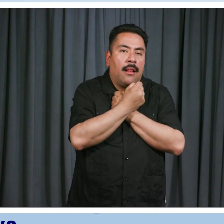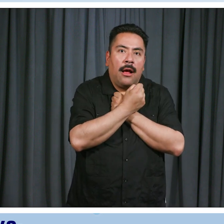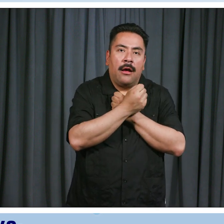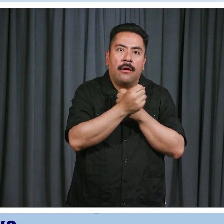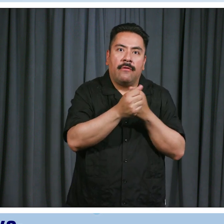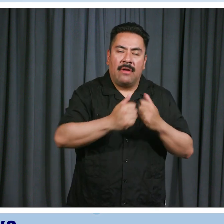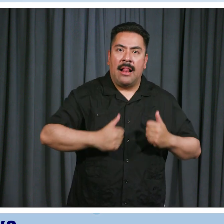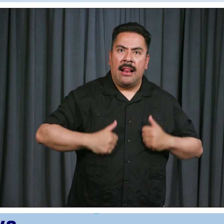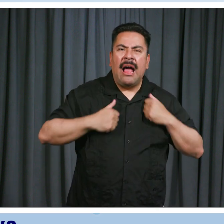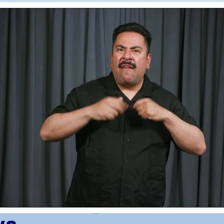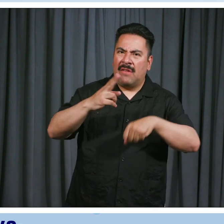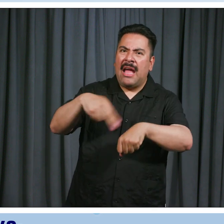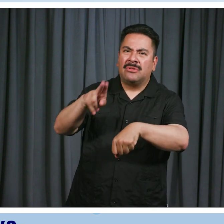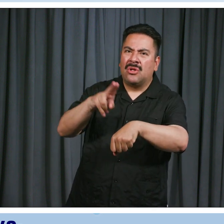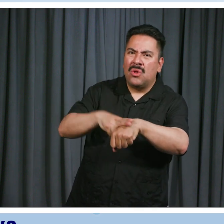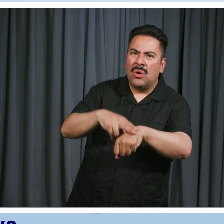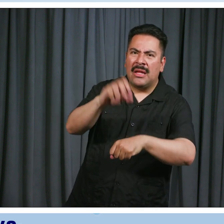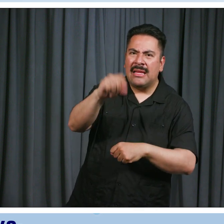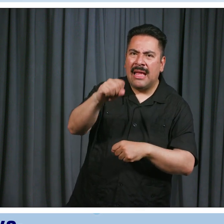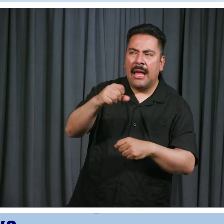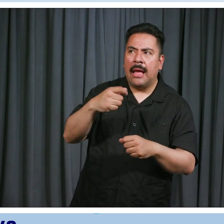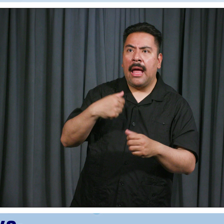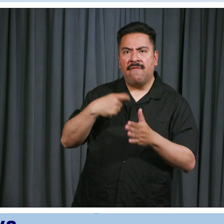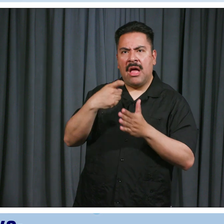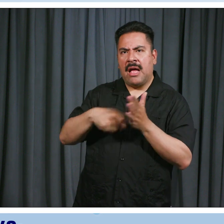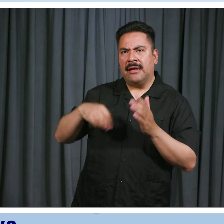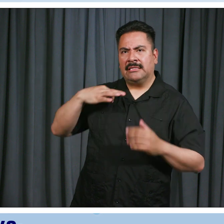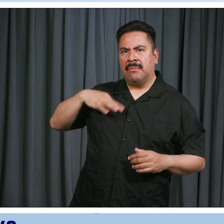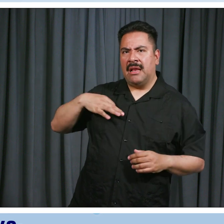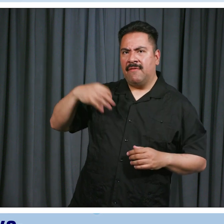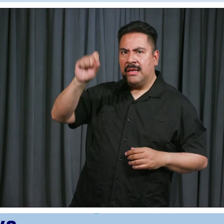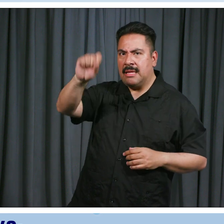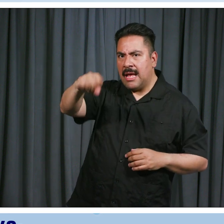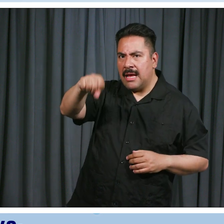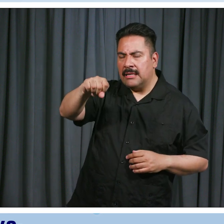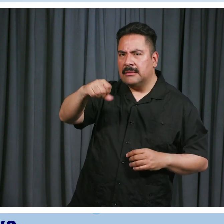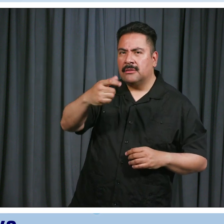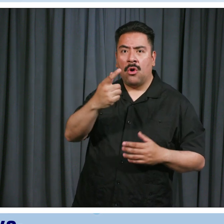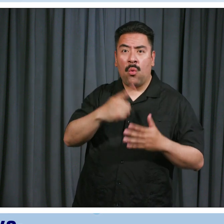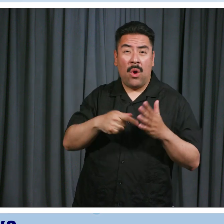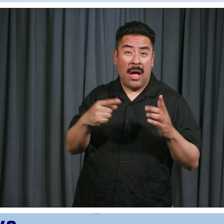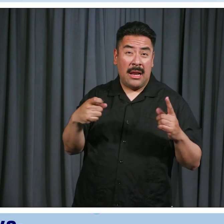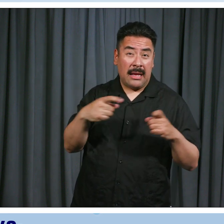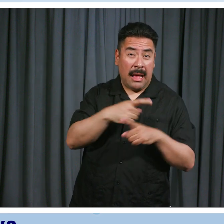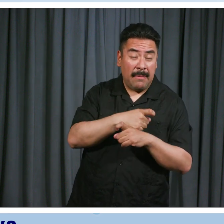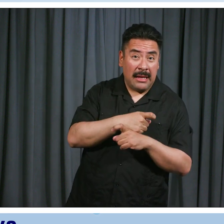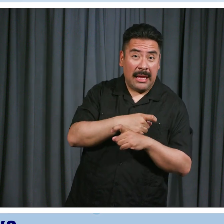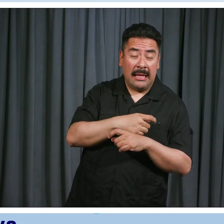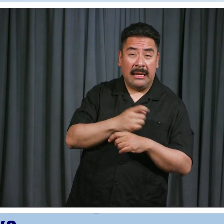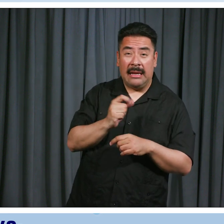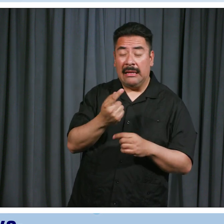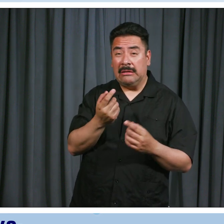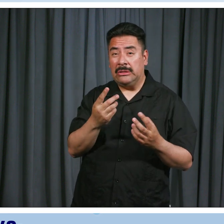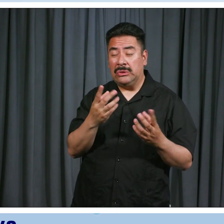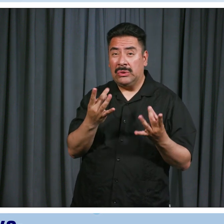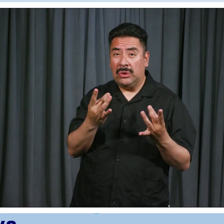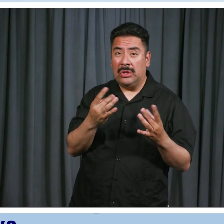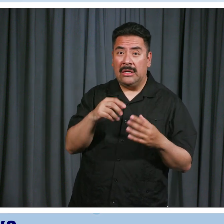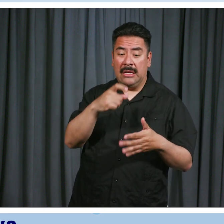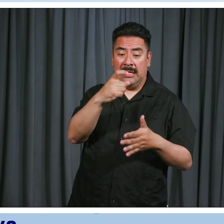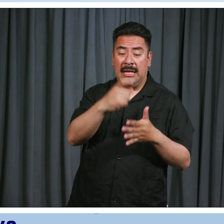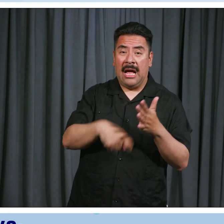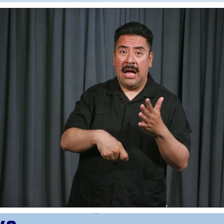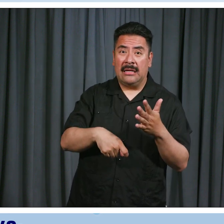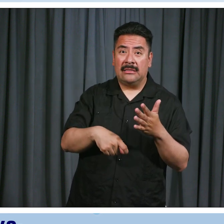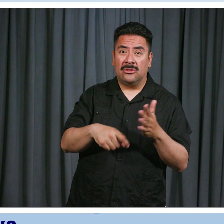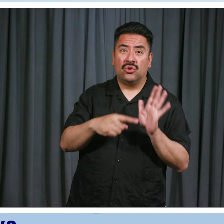So absolutely, there's definitely like a cost benefit. I think what's complicated and a little bit weedy is the cost benefit reflects like 3 different